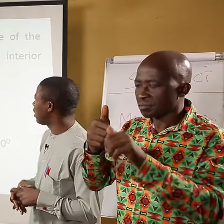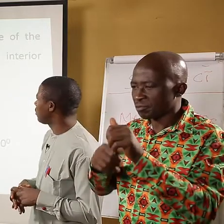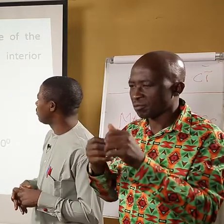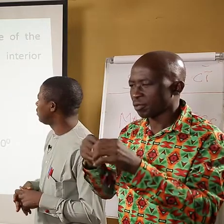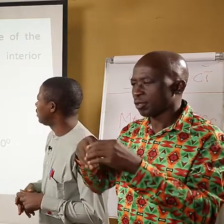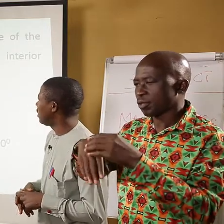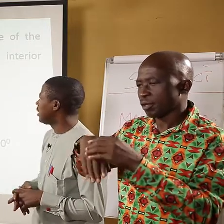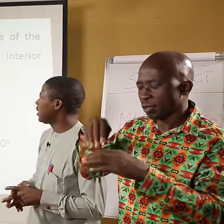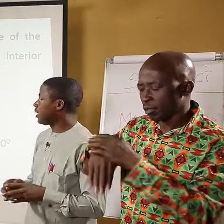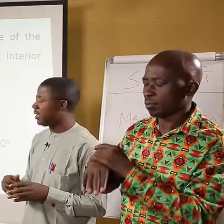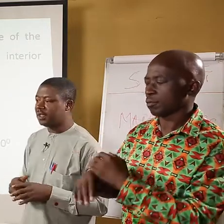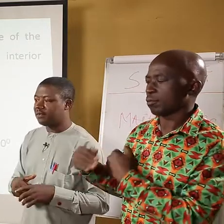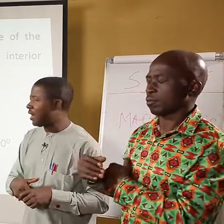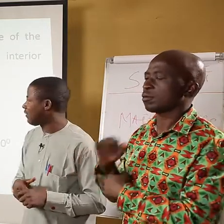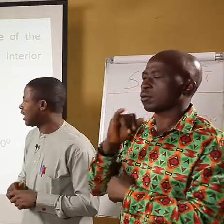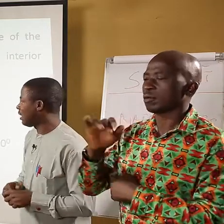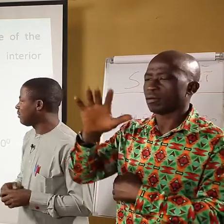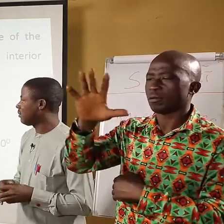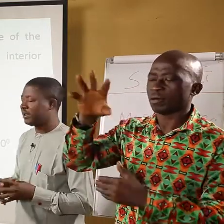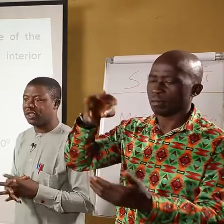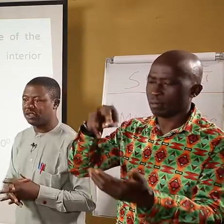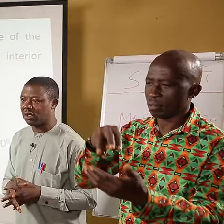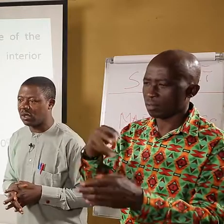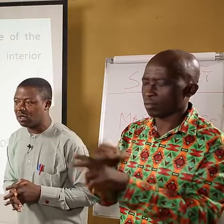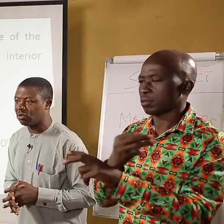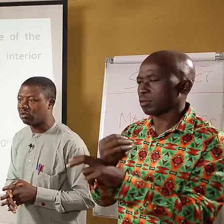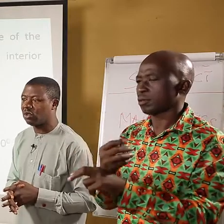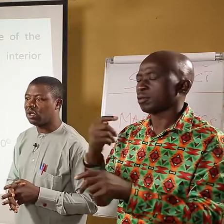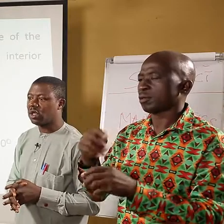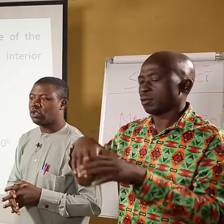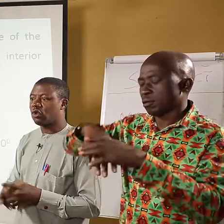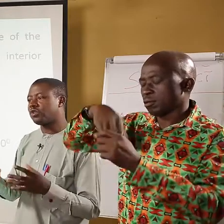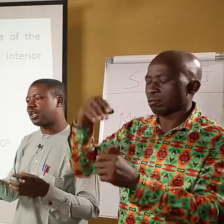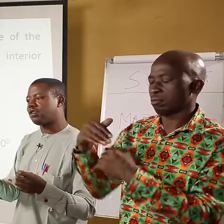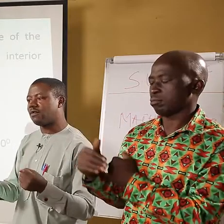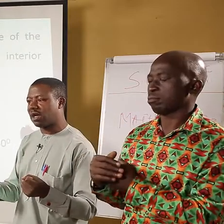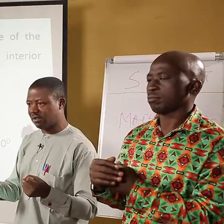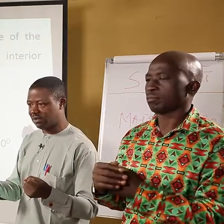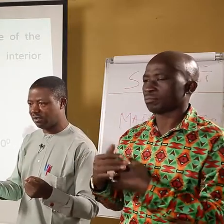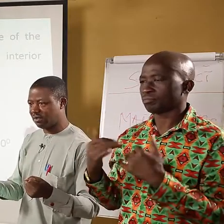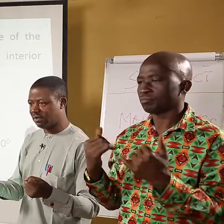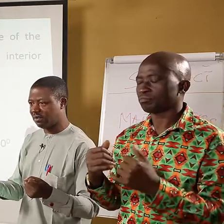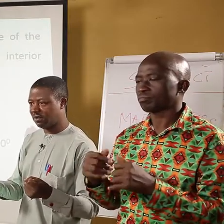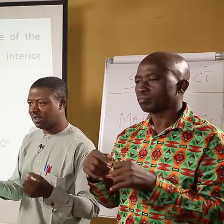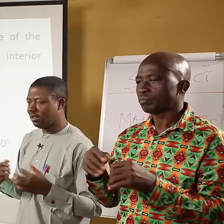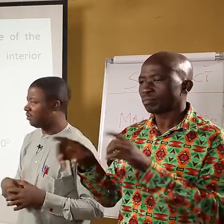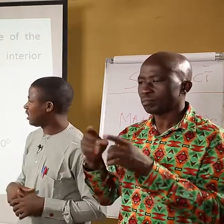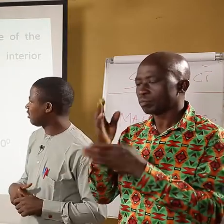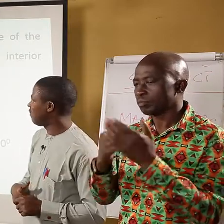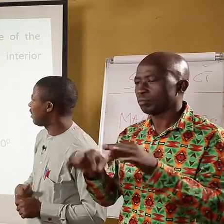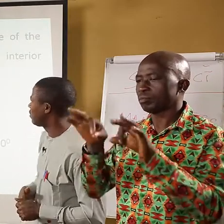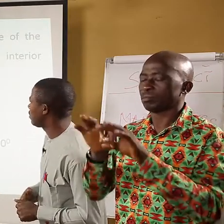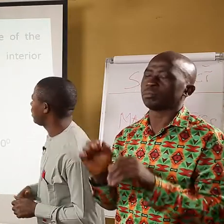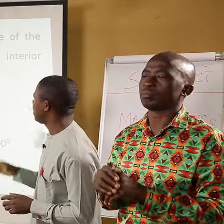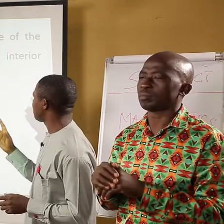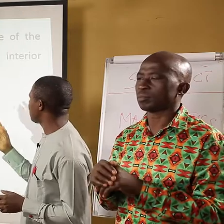interior angle is 5 times the exterior angle. So you set some values. You set